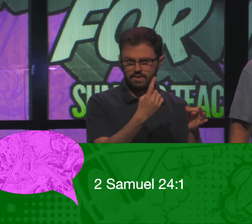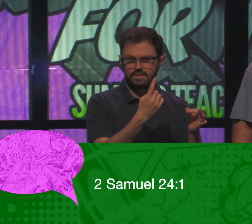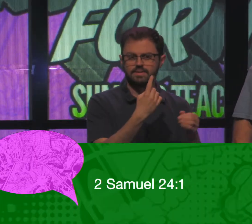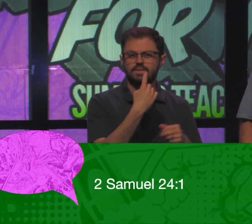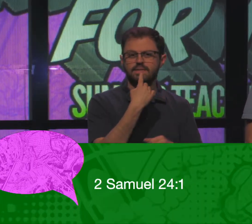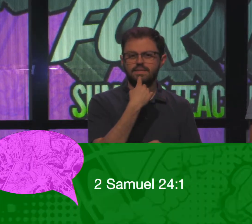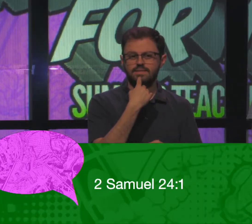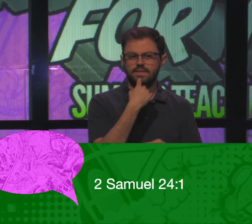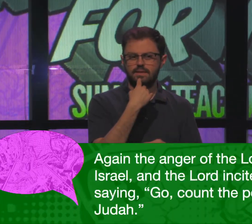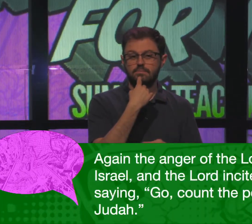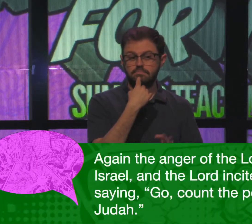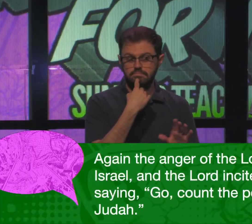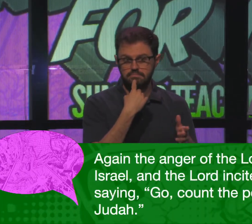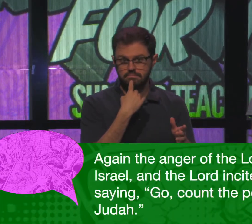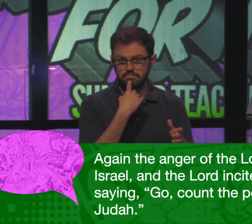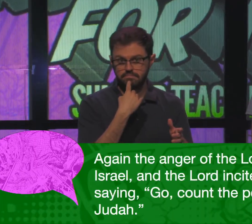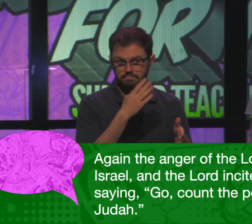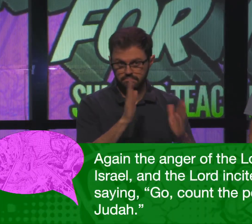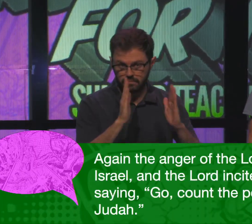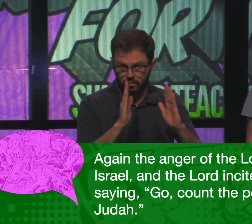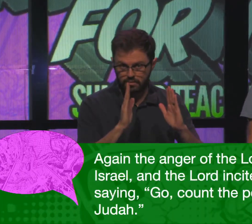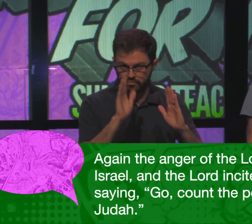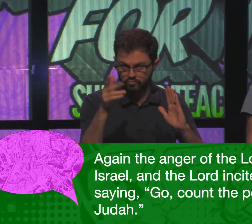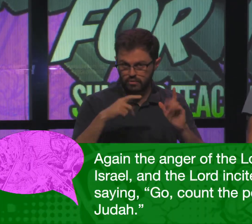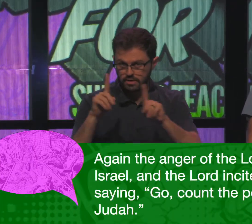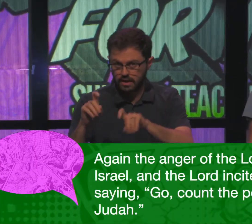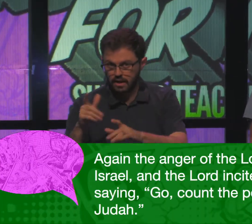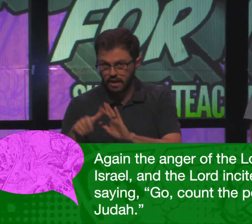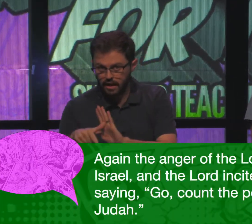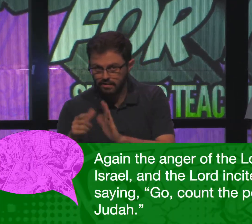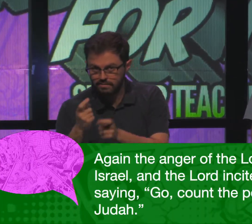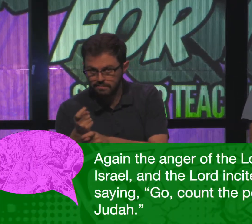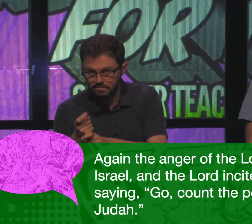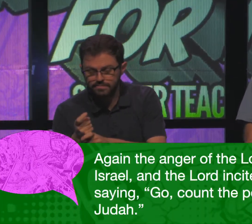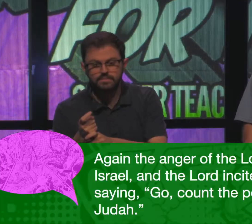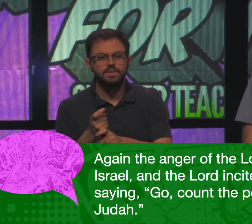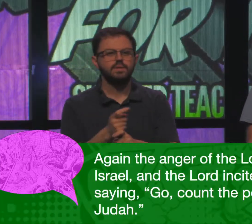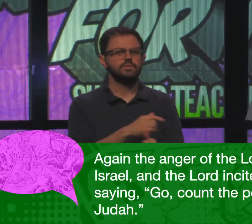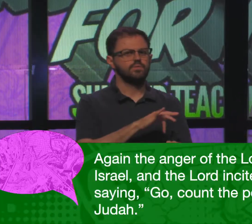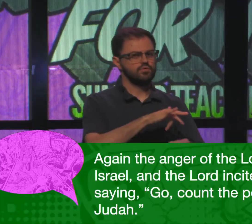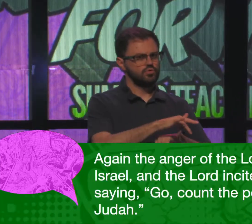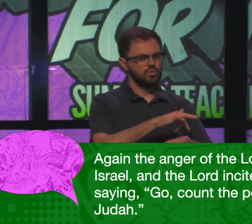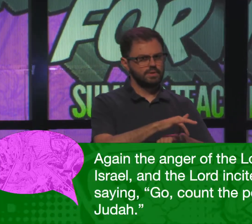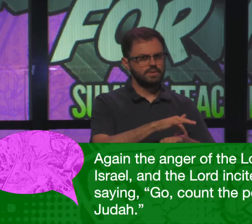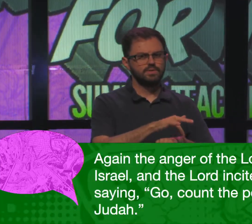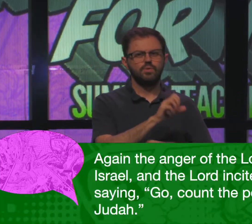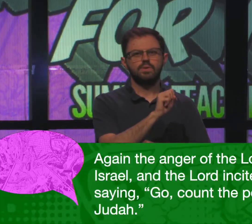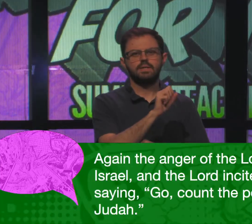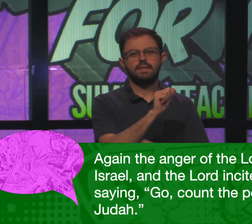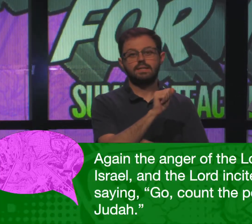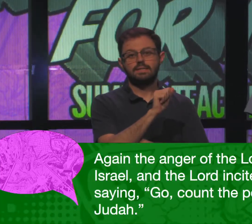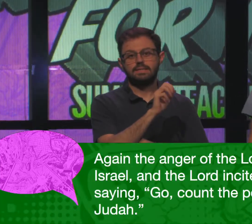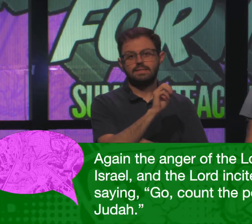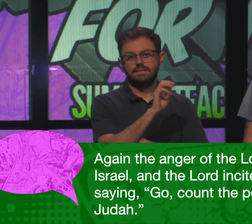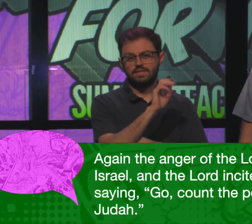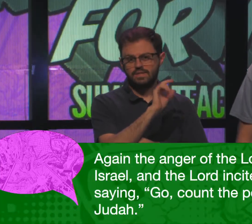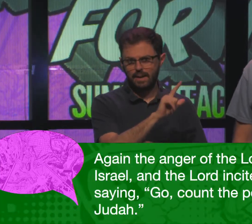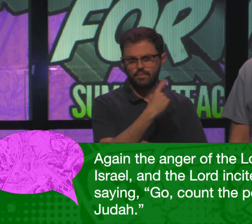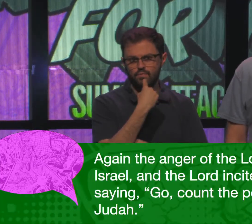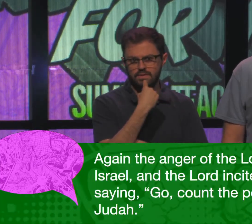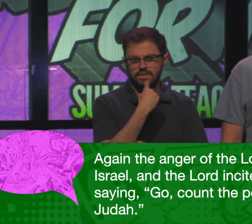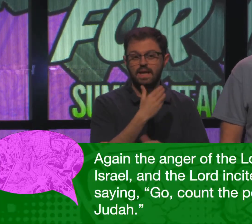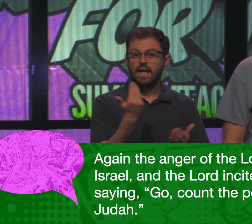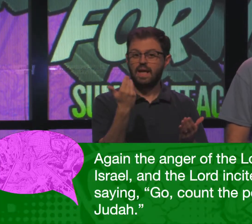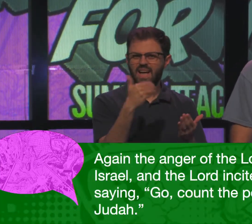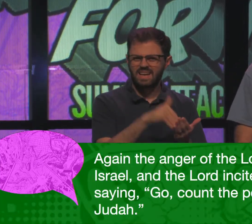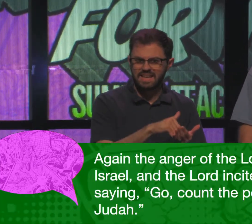This will be on the exam. It's Samuel, written early. Samuel says, again,